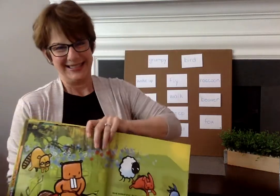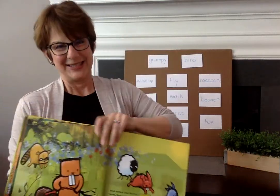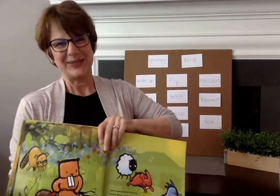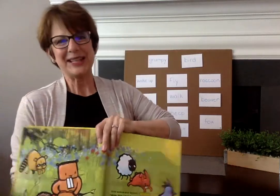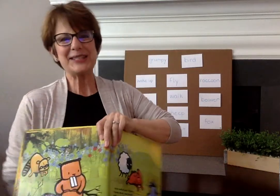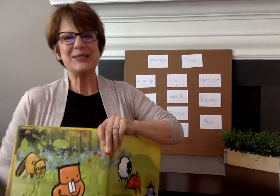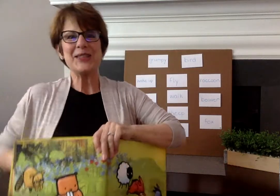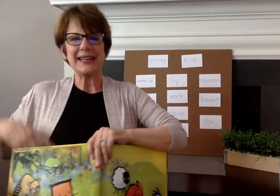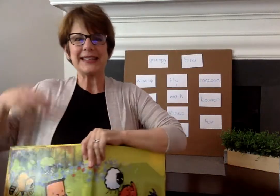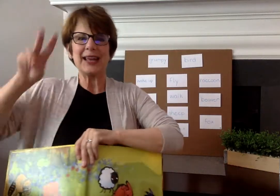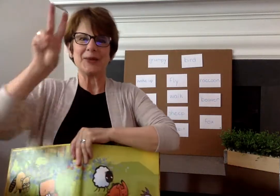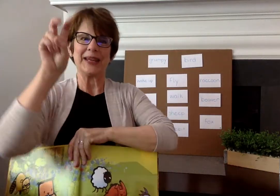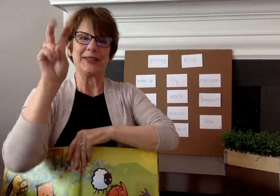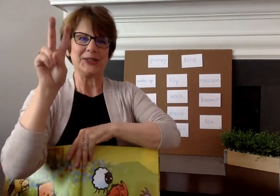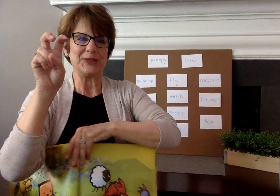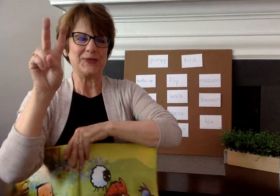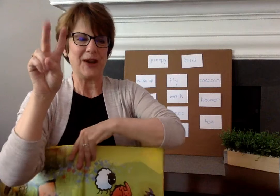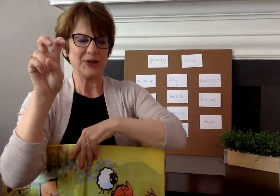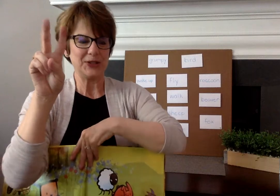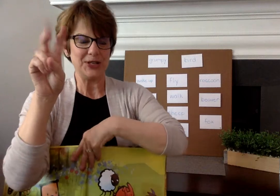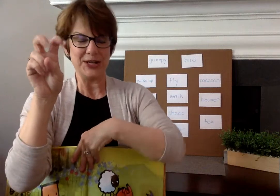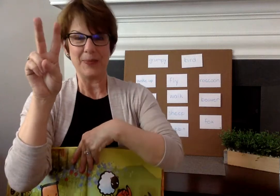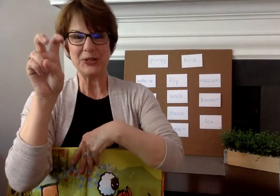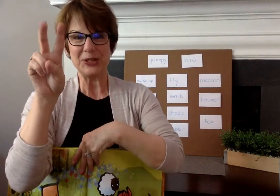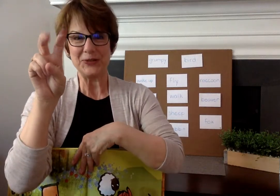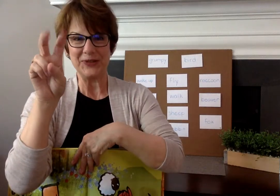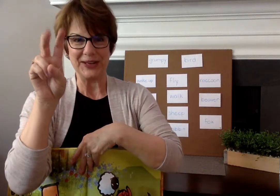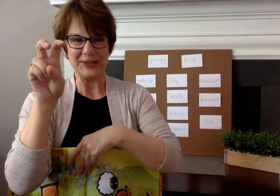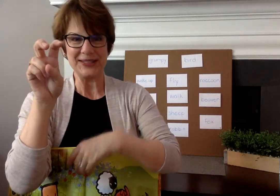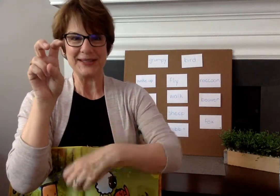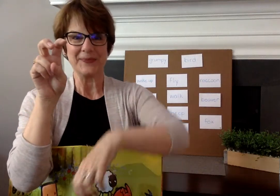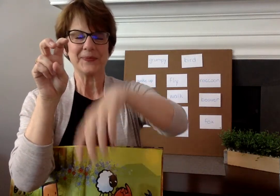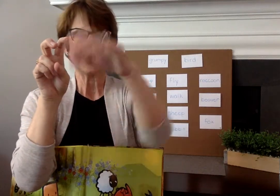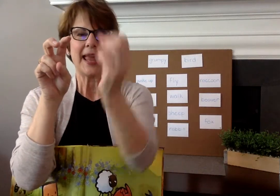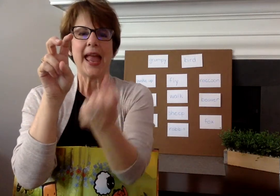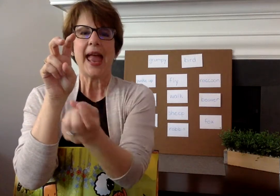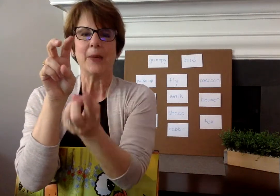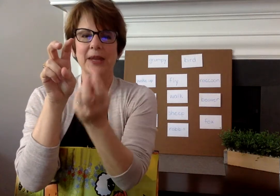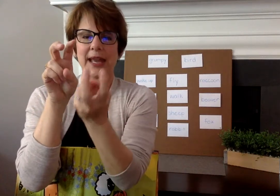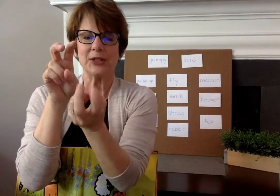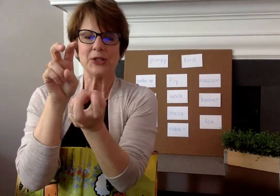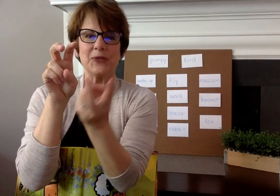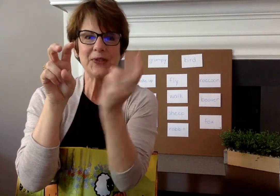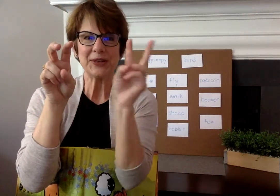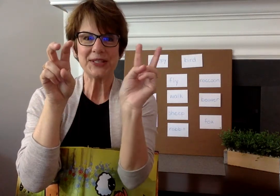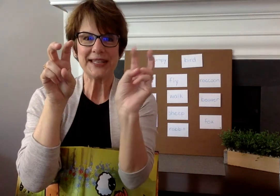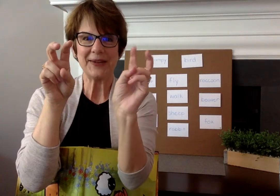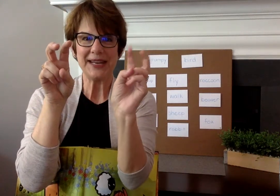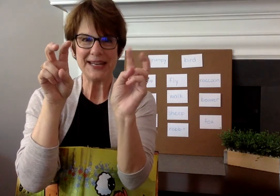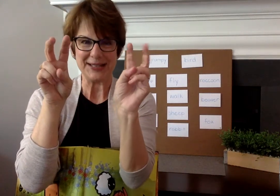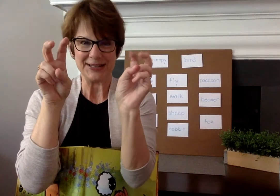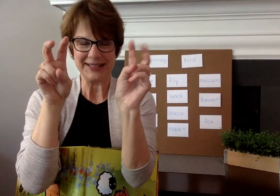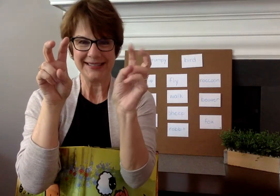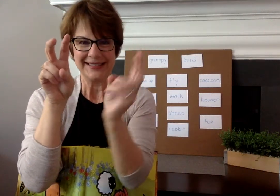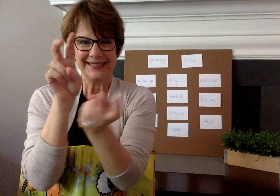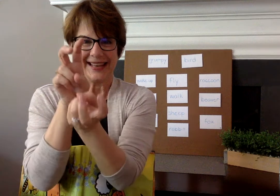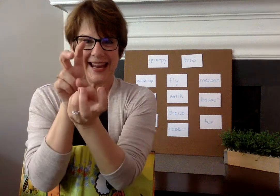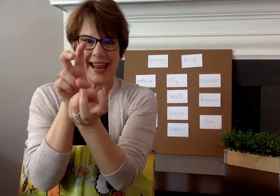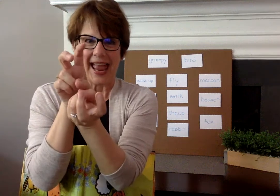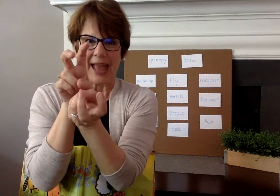So let's do that together. We get our number two fingers and we get two fingers down here and